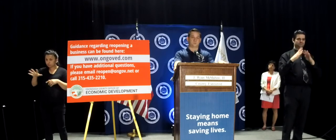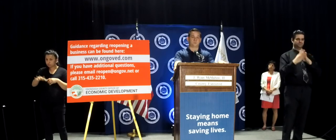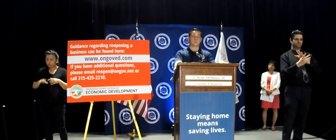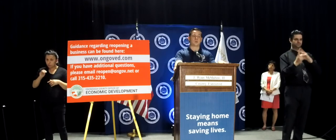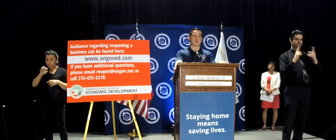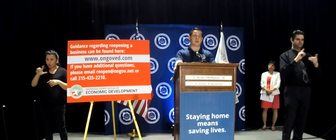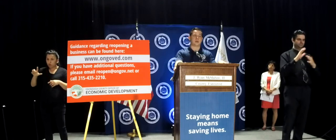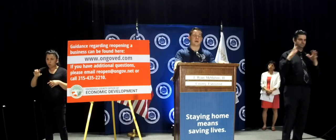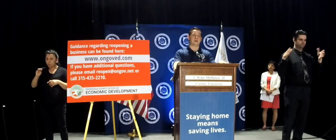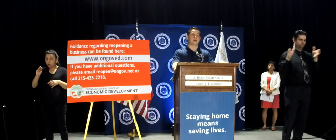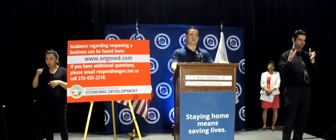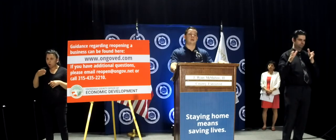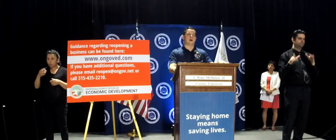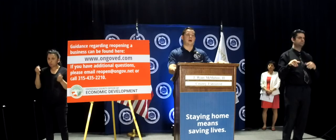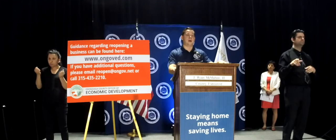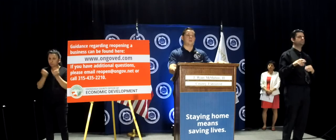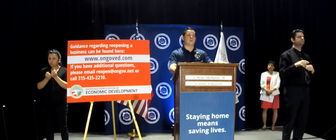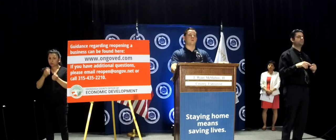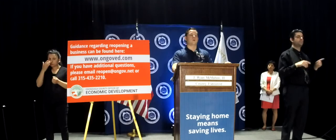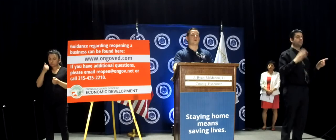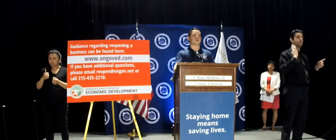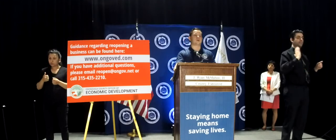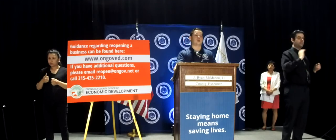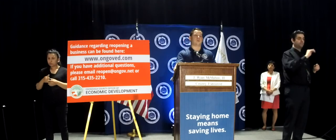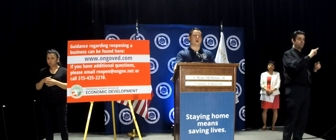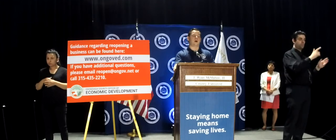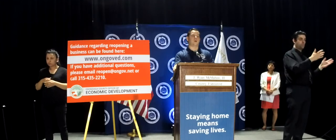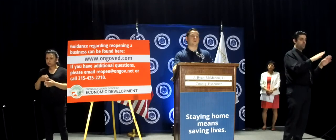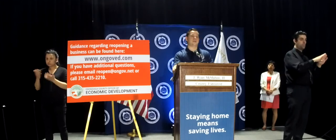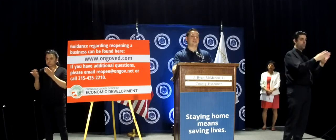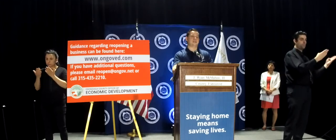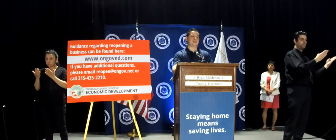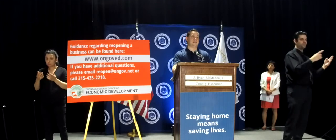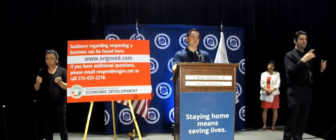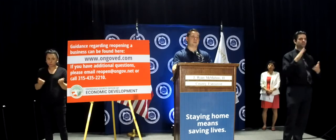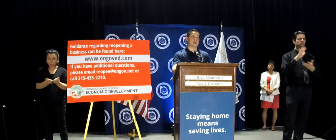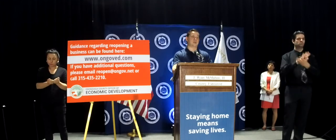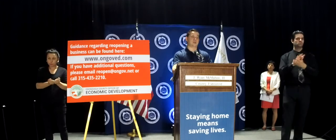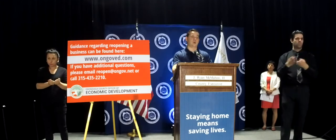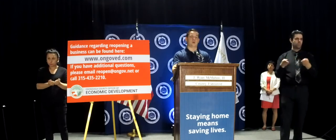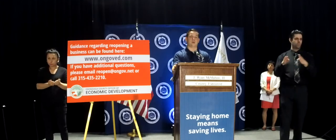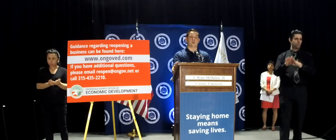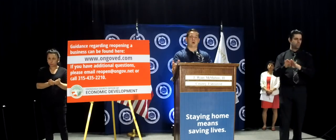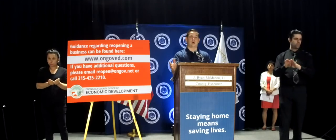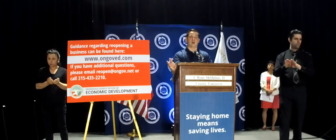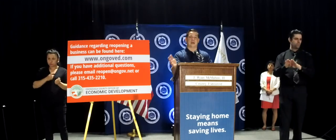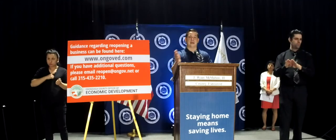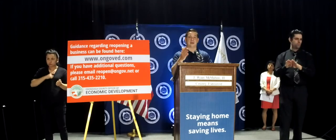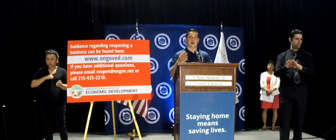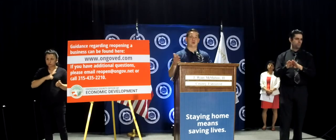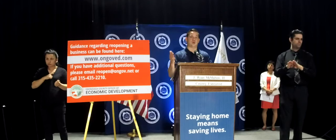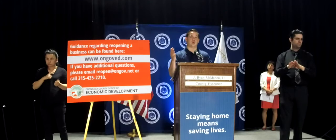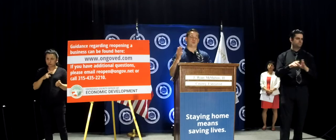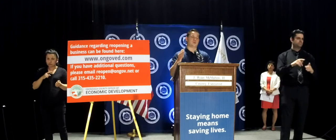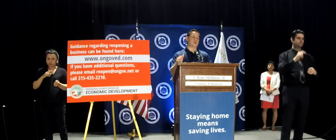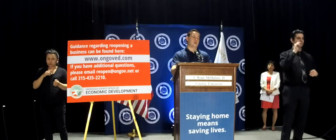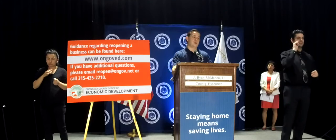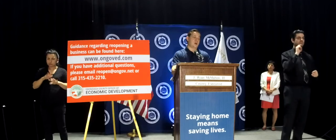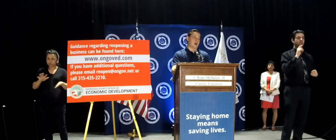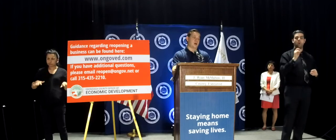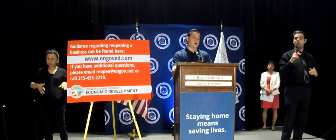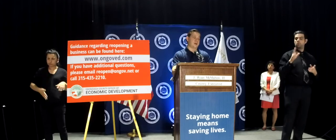down, and then we were concerned about teens potentially going to the mall, hanging out in